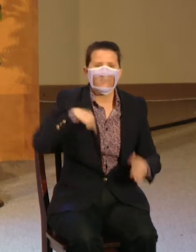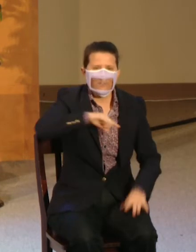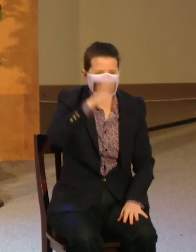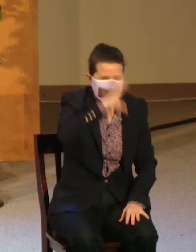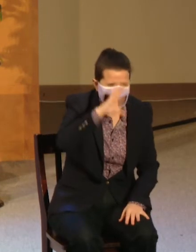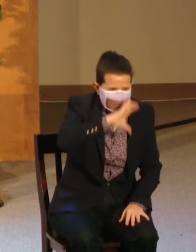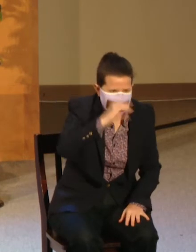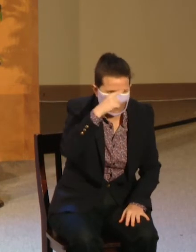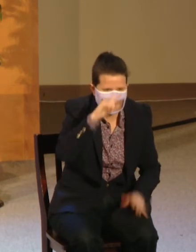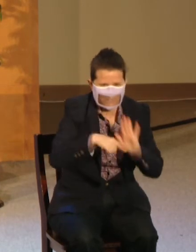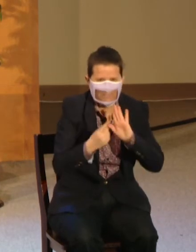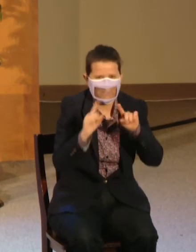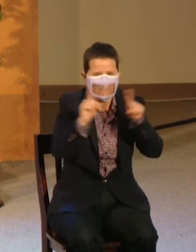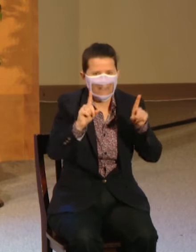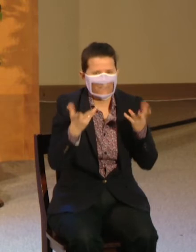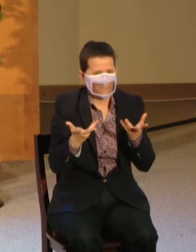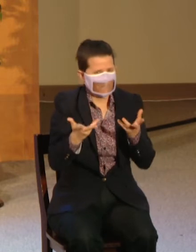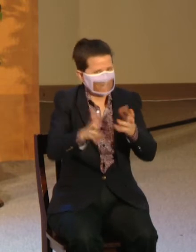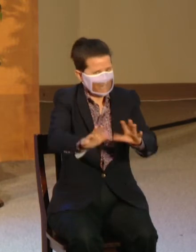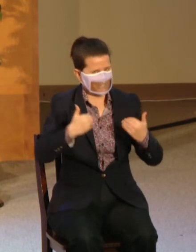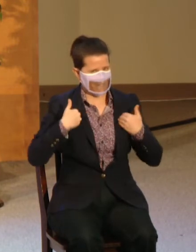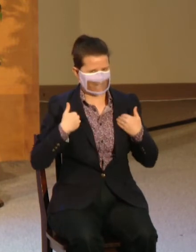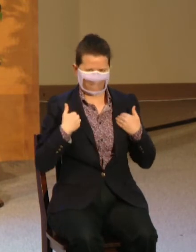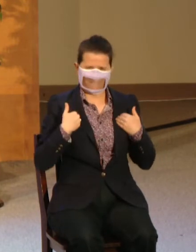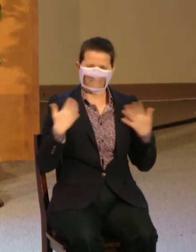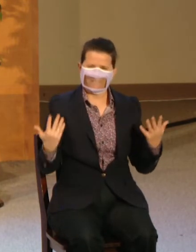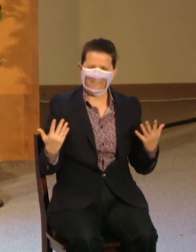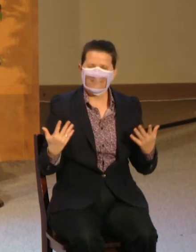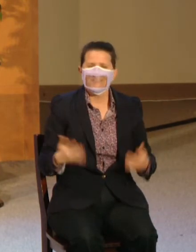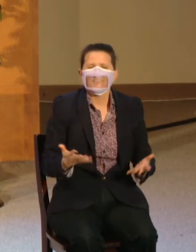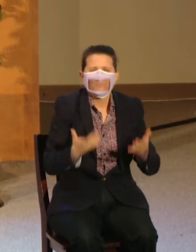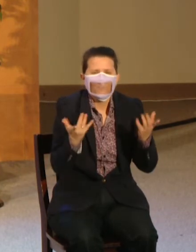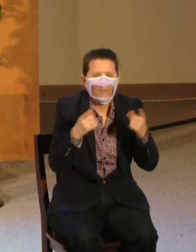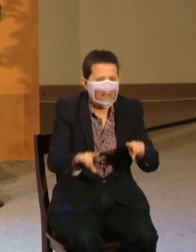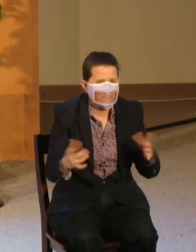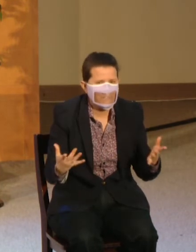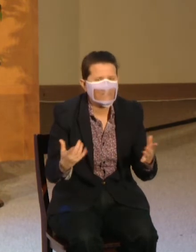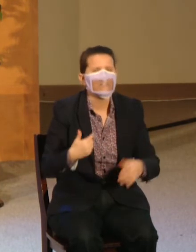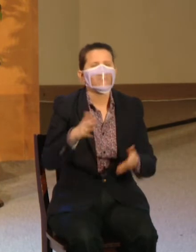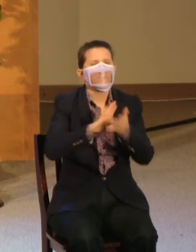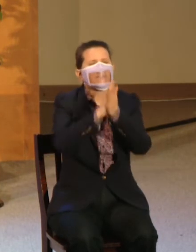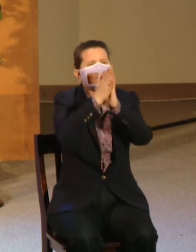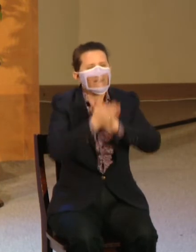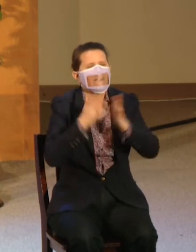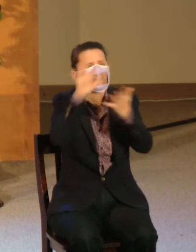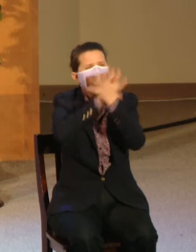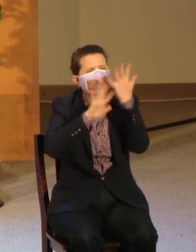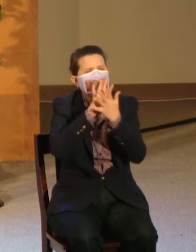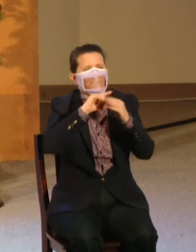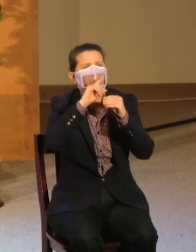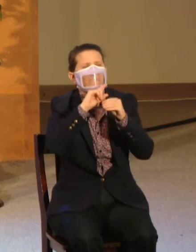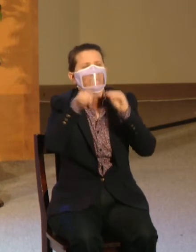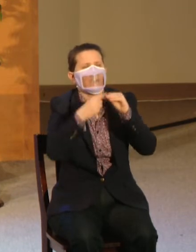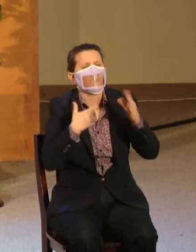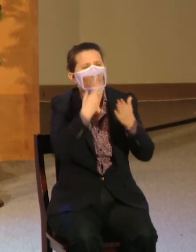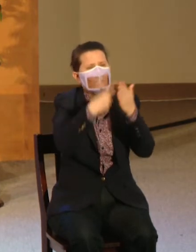we're confused about what it is we think we need. There was a man who was ragged and